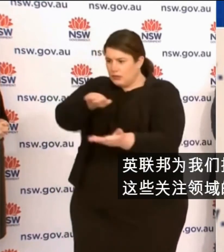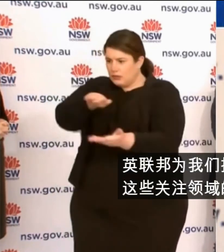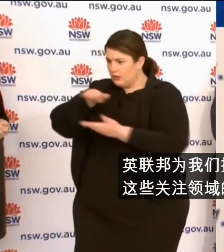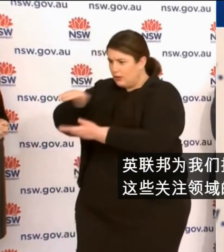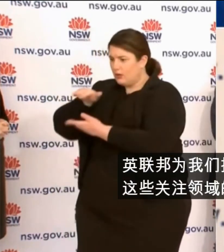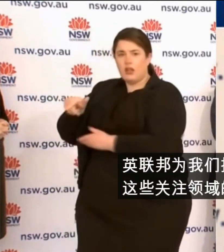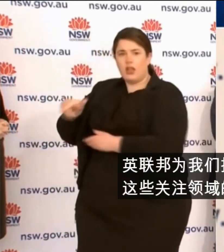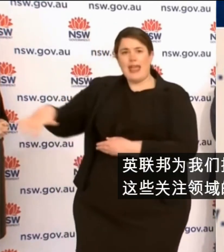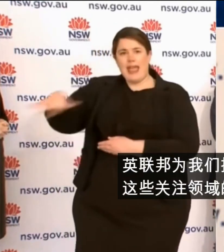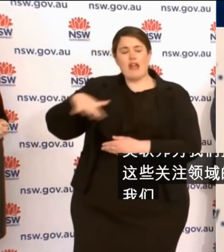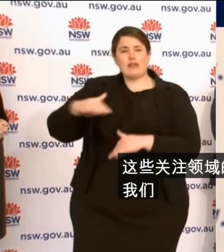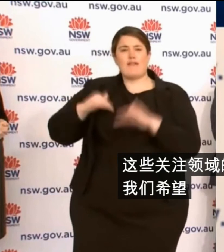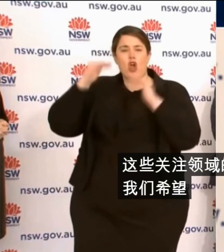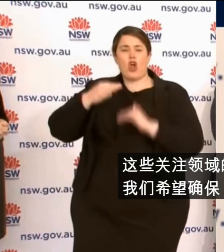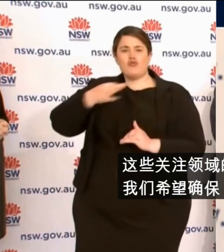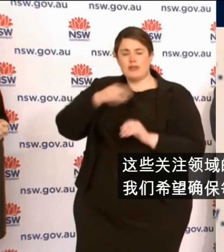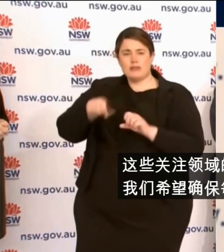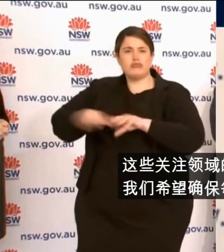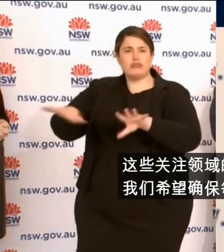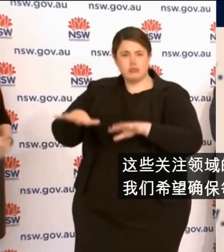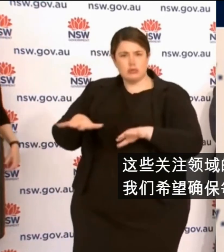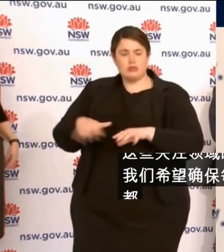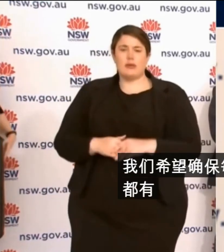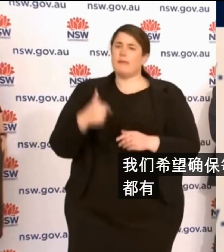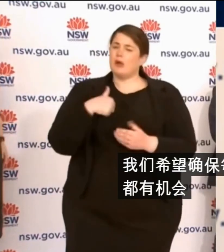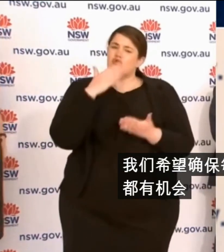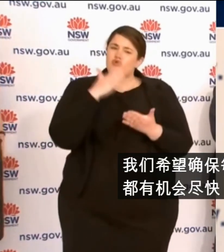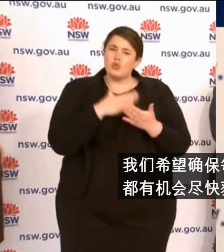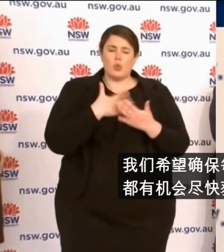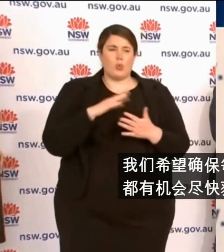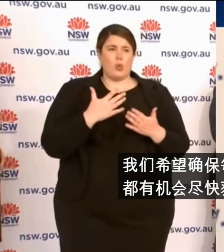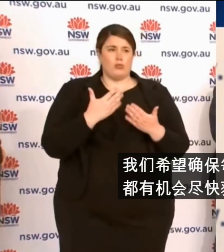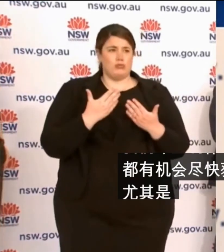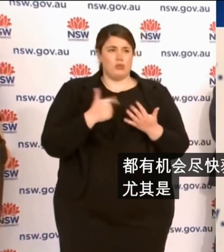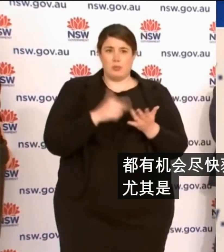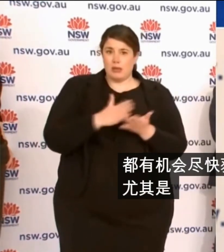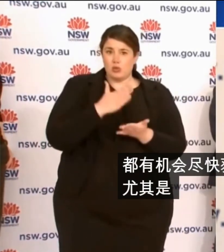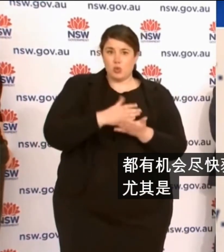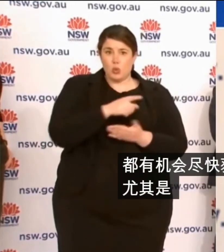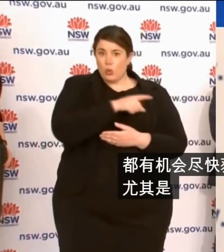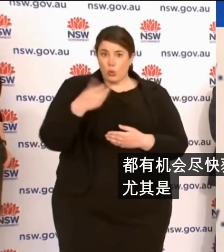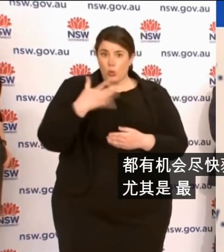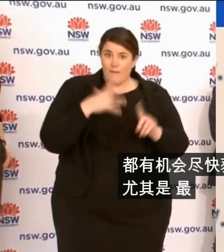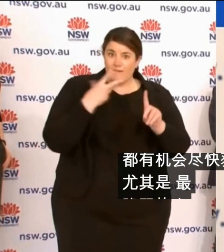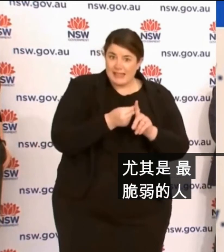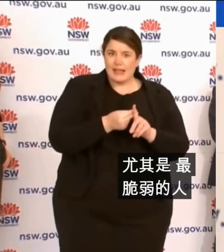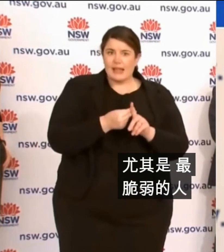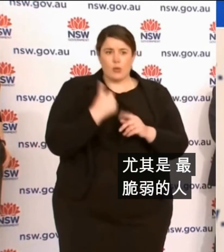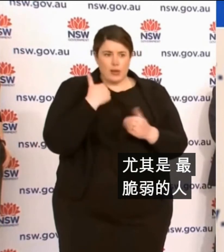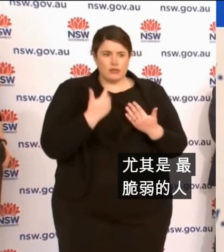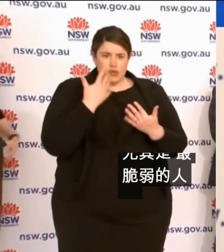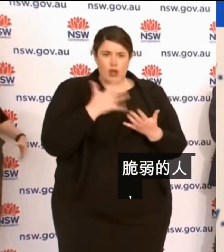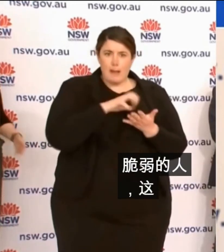of concern. But we want to make sure that everybody has the opportunity to get the vaccine as quickly as possible, especially the most